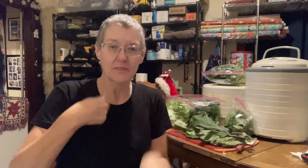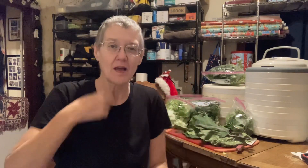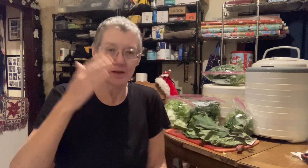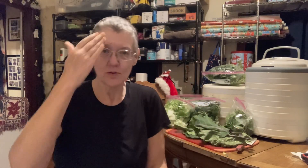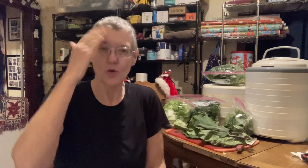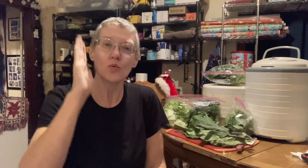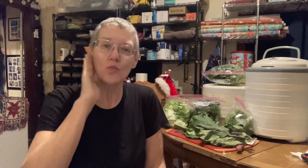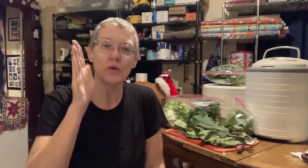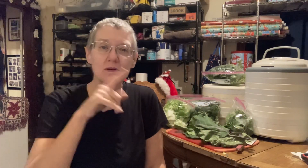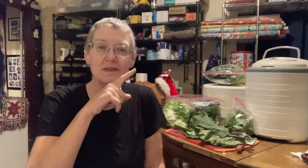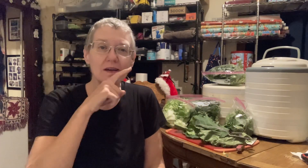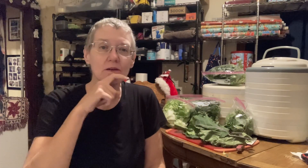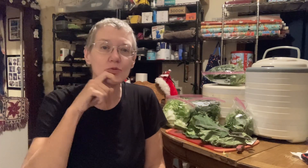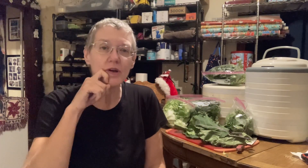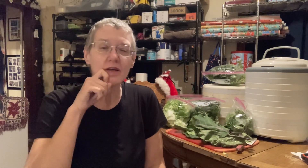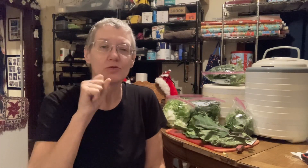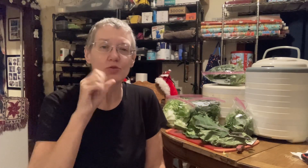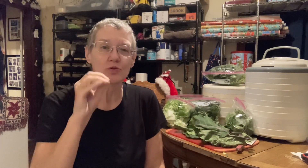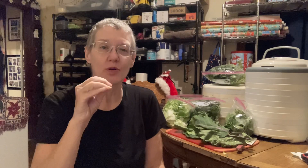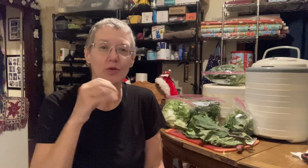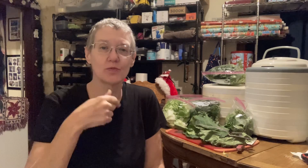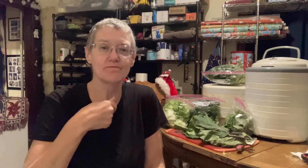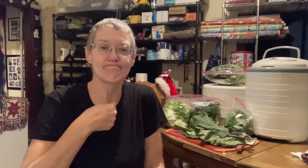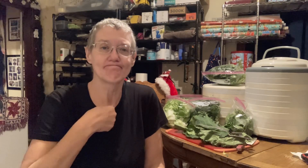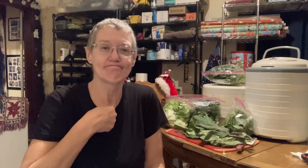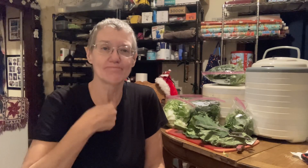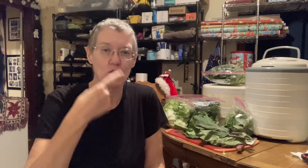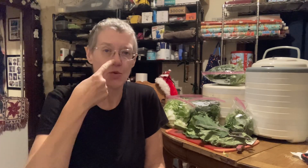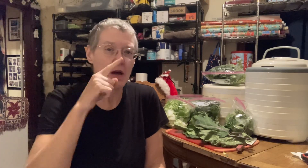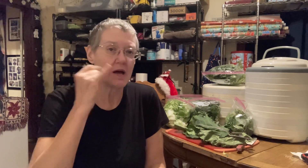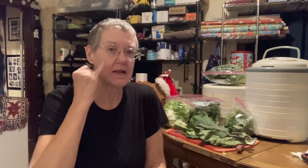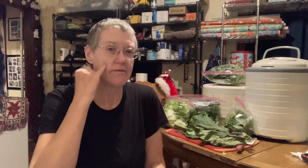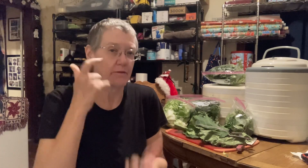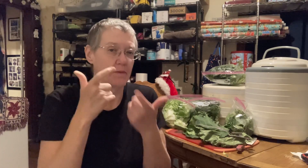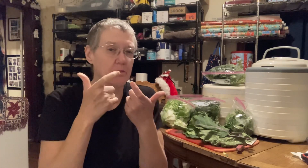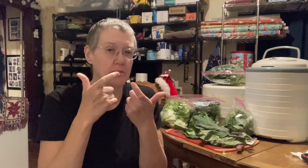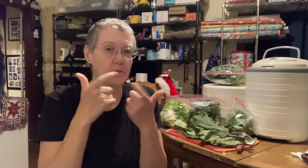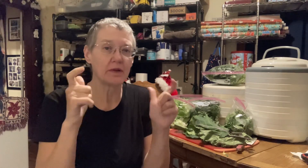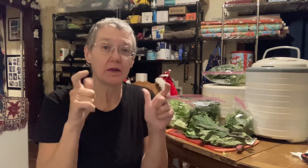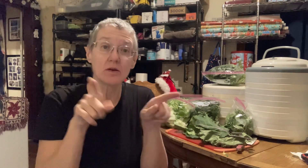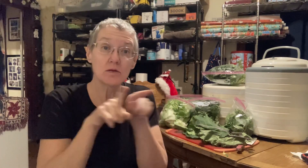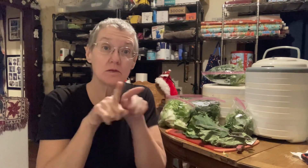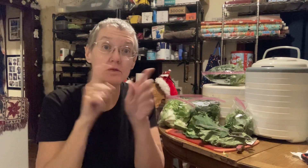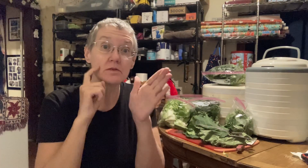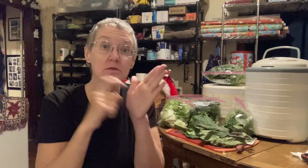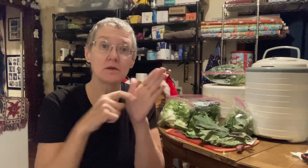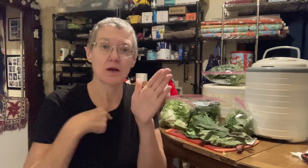But since I know I'm going to dehydrate them, I don't mind having the bigger leaves.